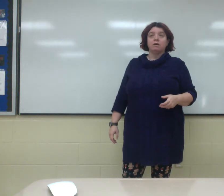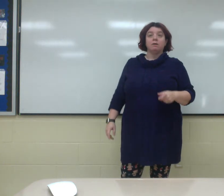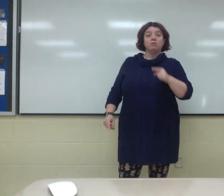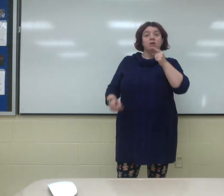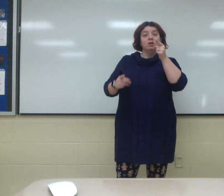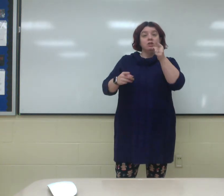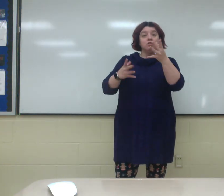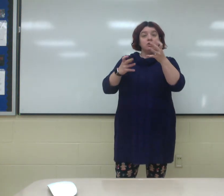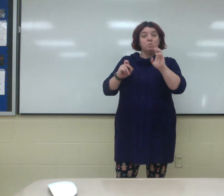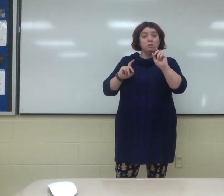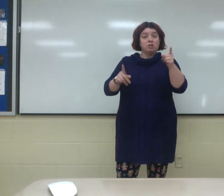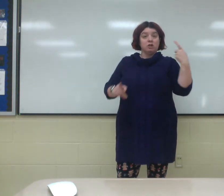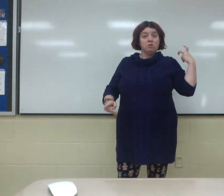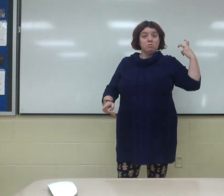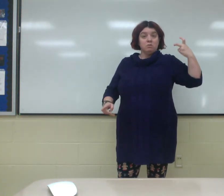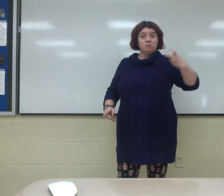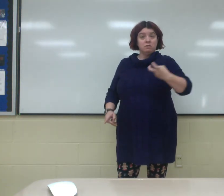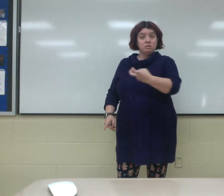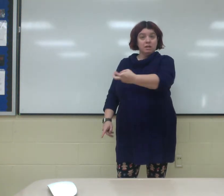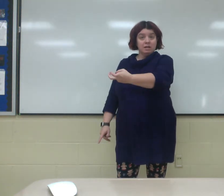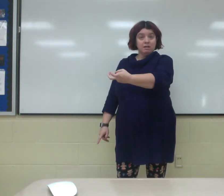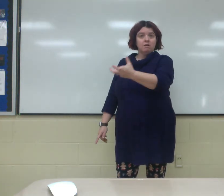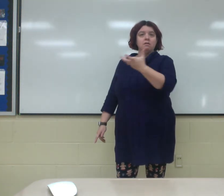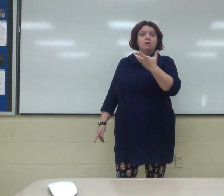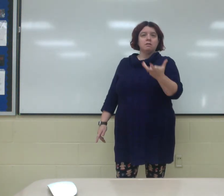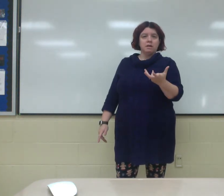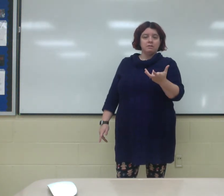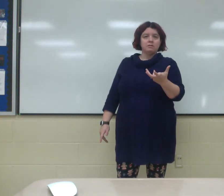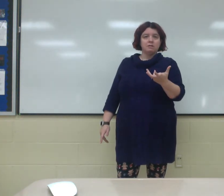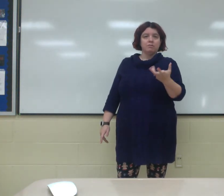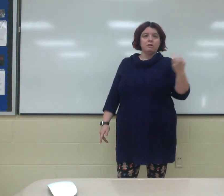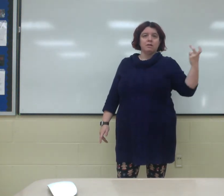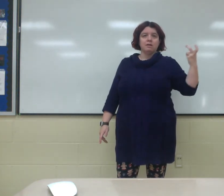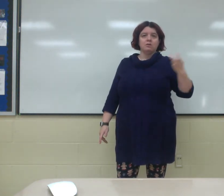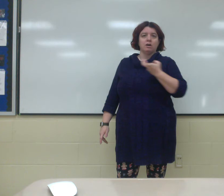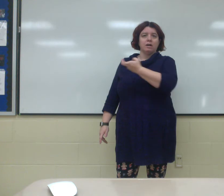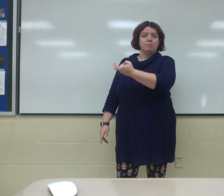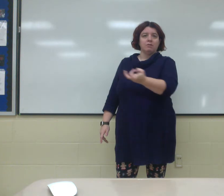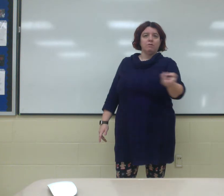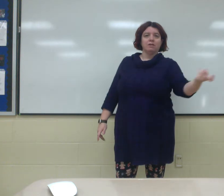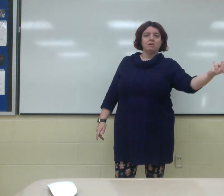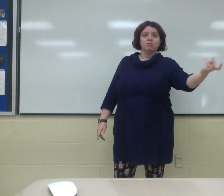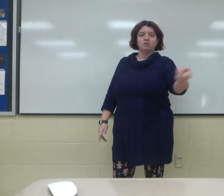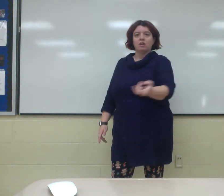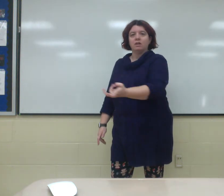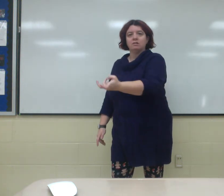about, do you want to go sledding? That's different than talking about the fact that you're sledding.